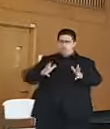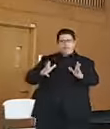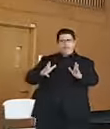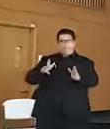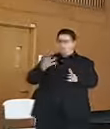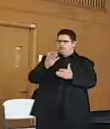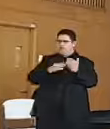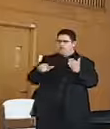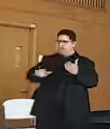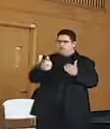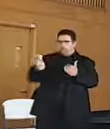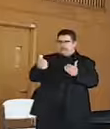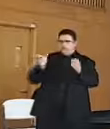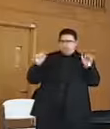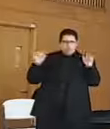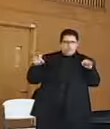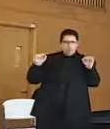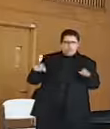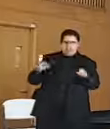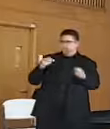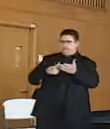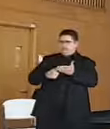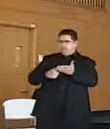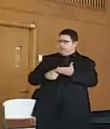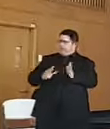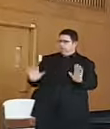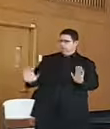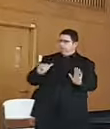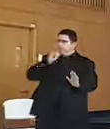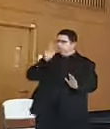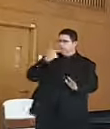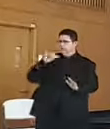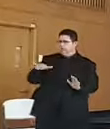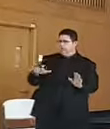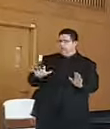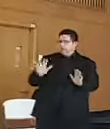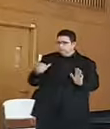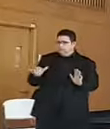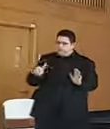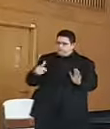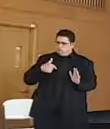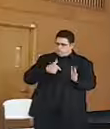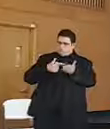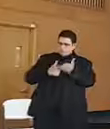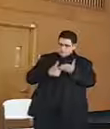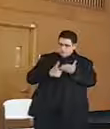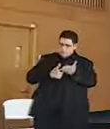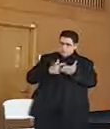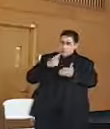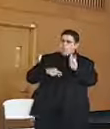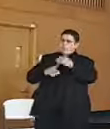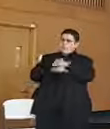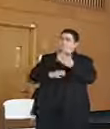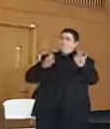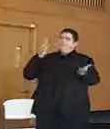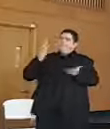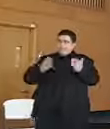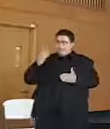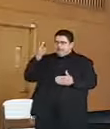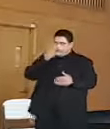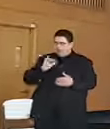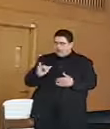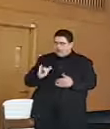other possibilities to be discussed. And that's where we are. We're talking about what the fall might look like, and we need to